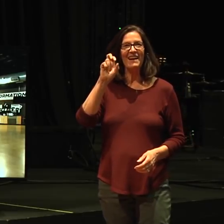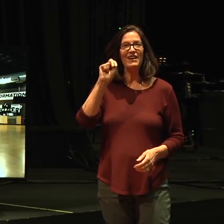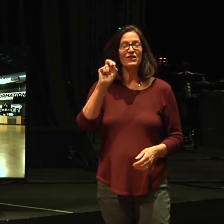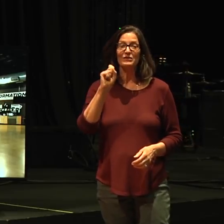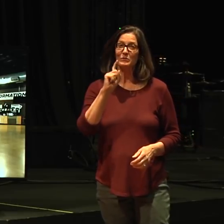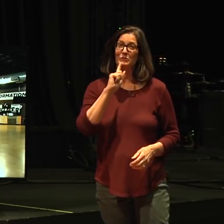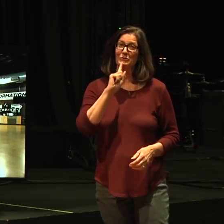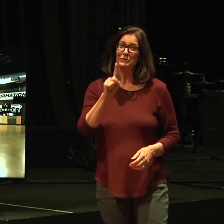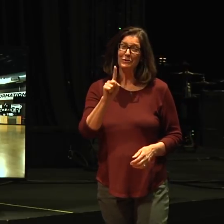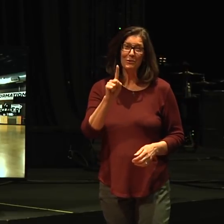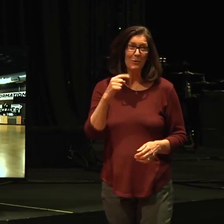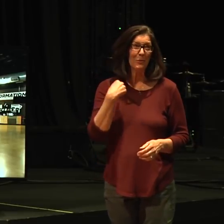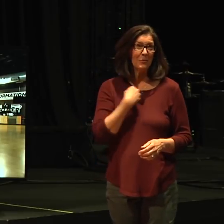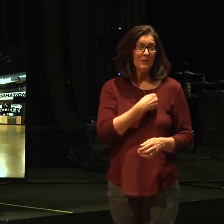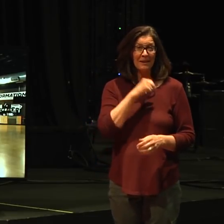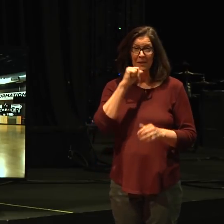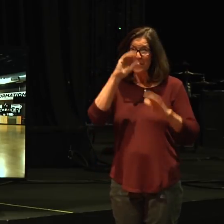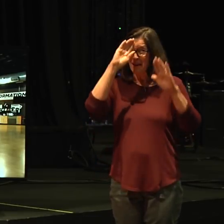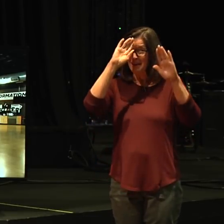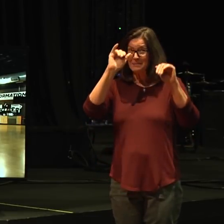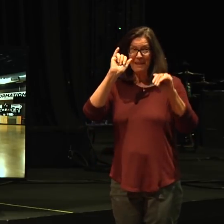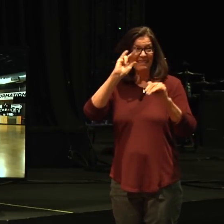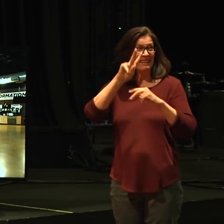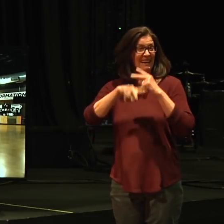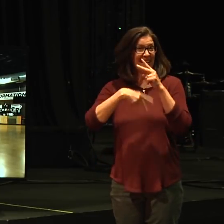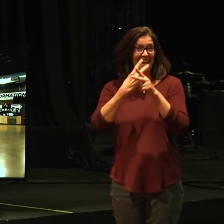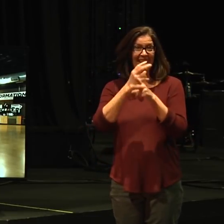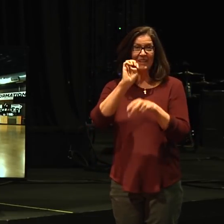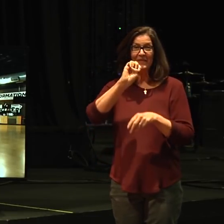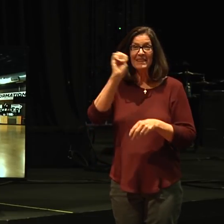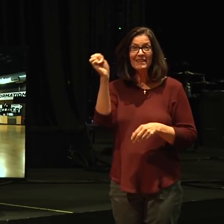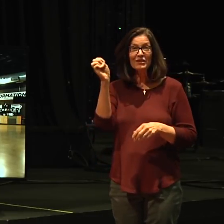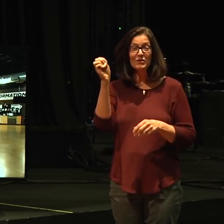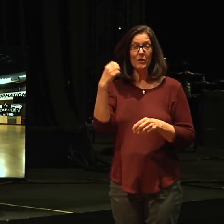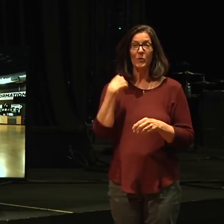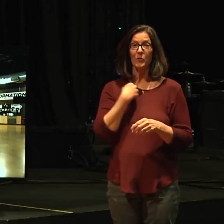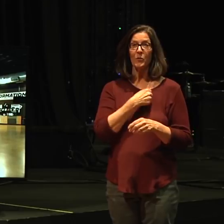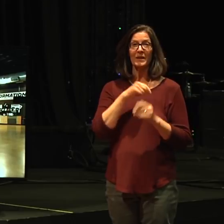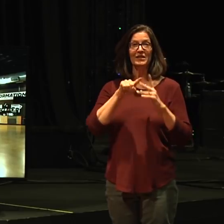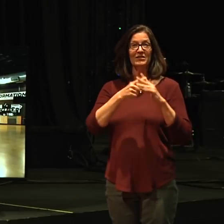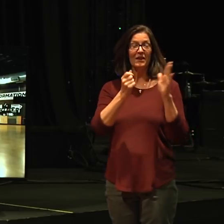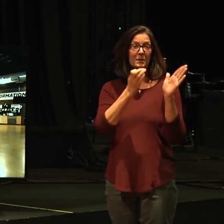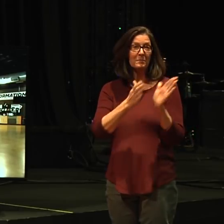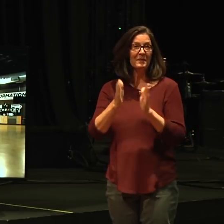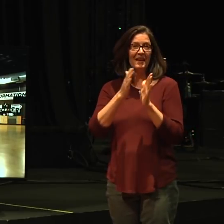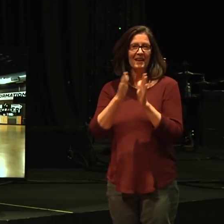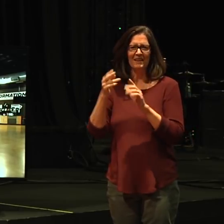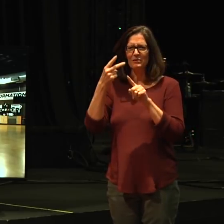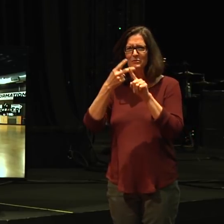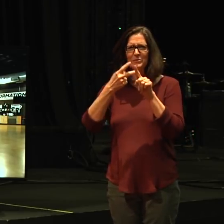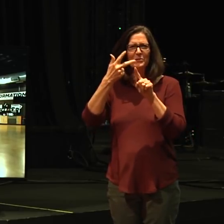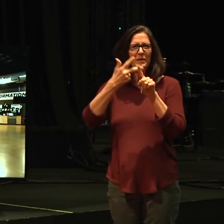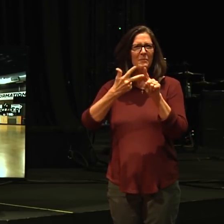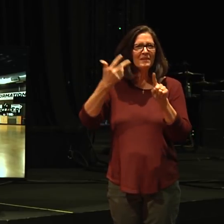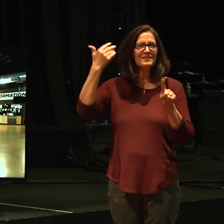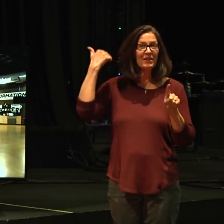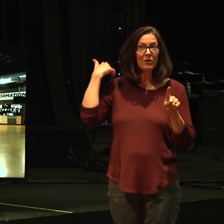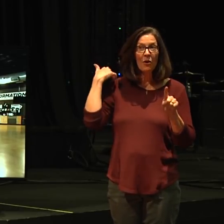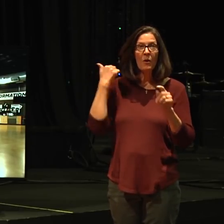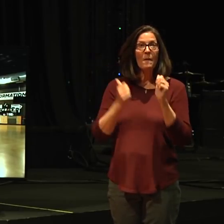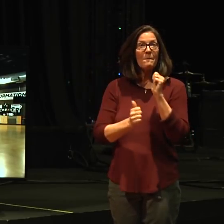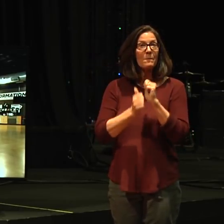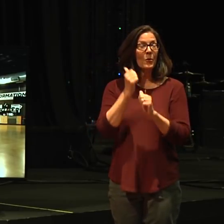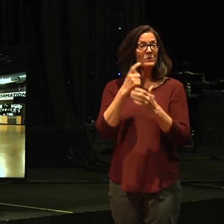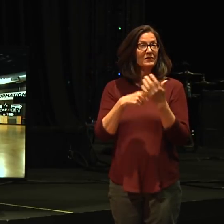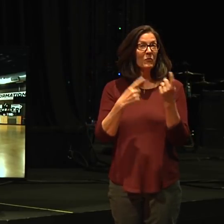of us were expecting when we started making plans a few months ago. As a matter of fact, and I know you can relate to this too, most of what has